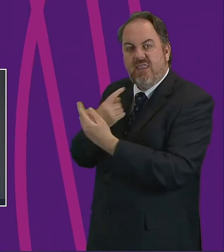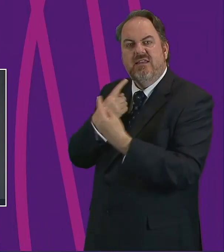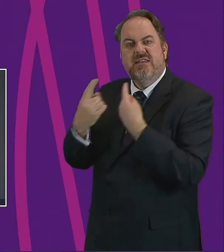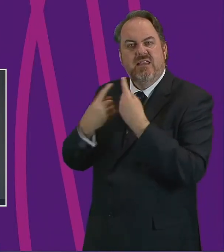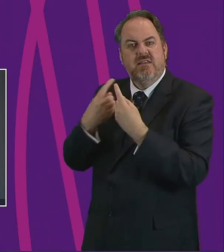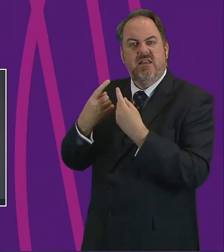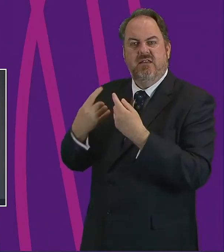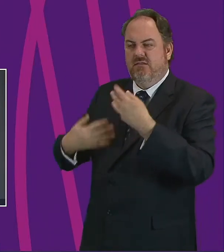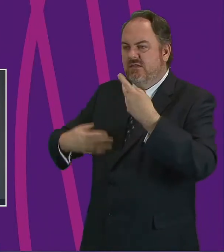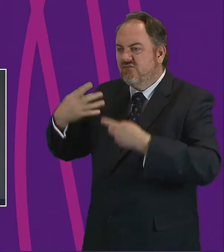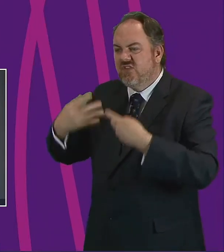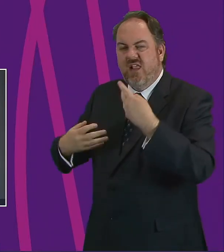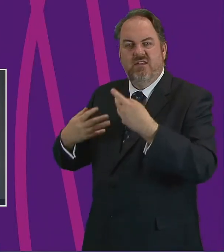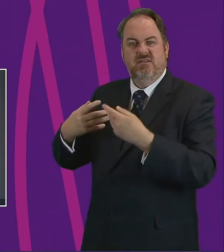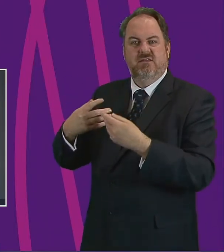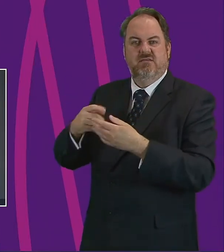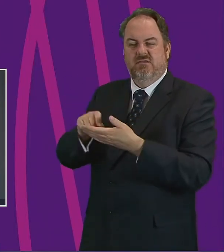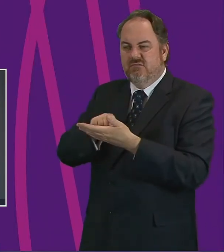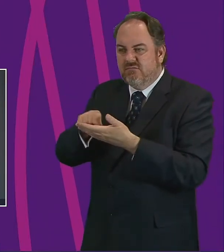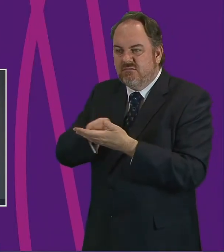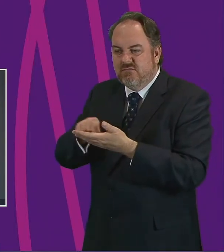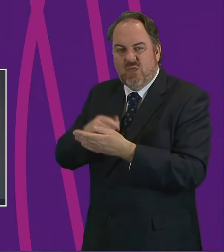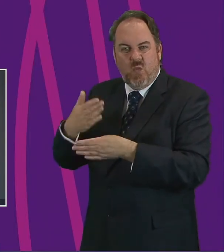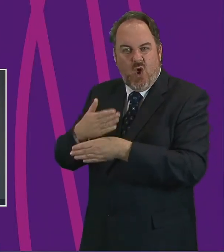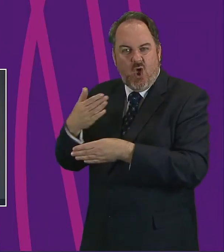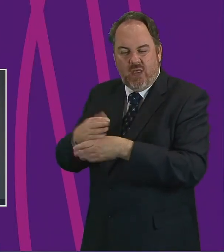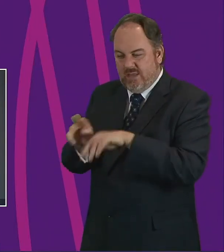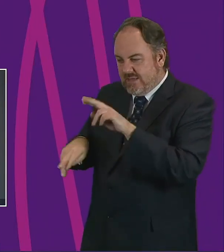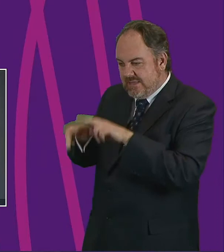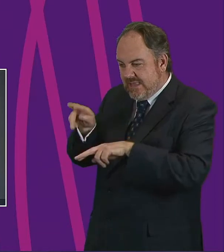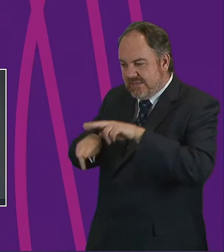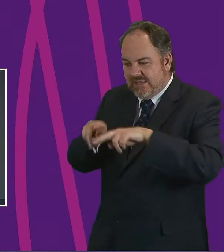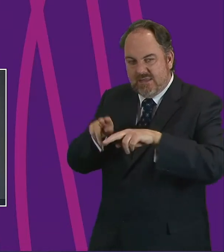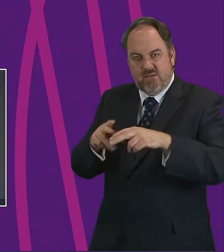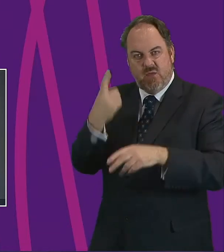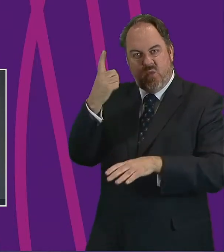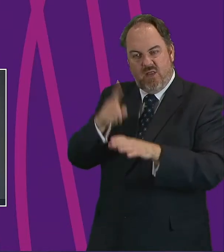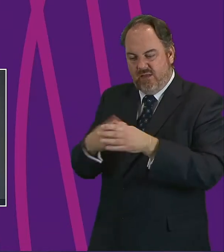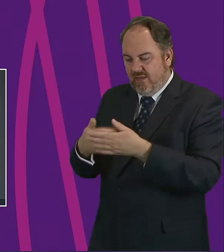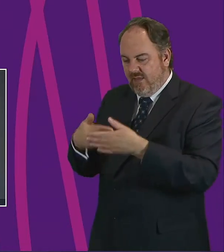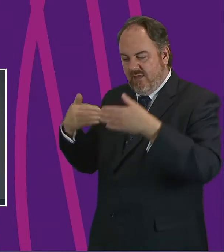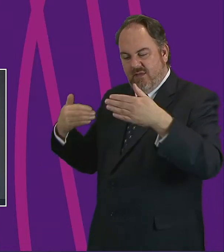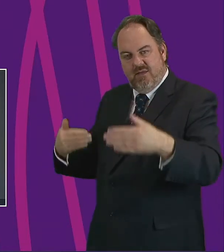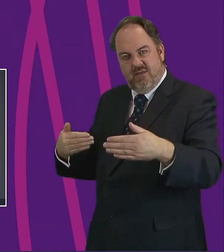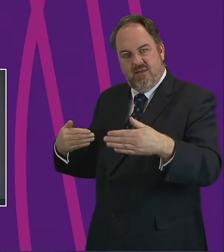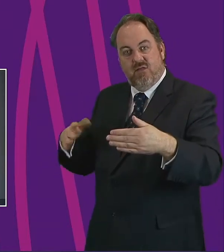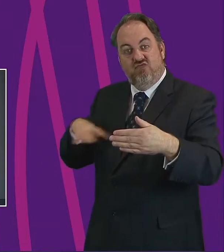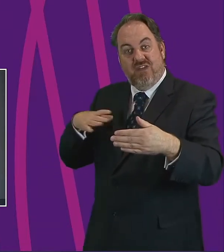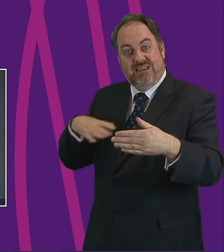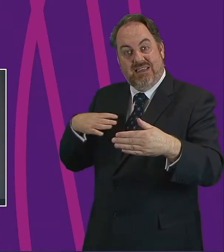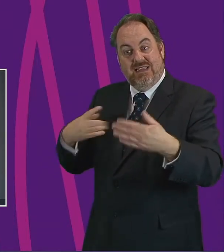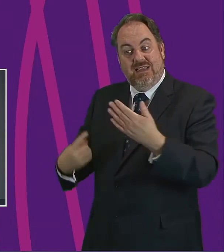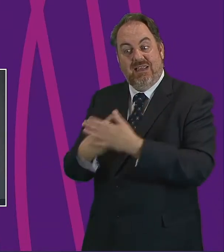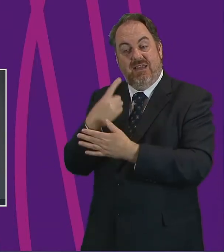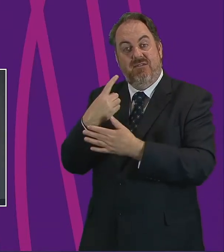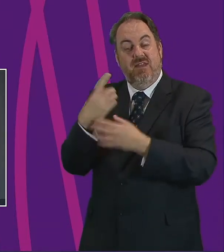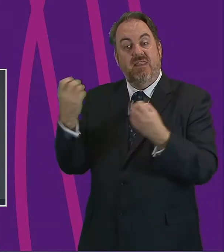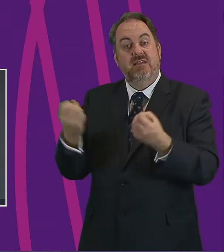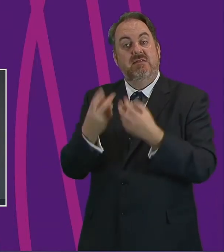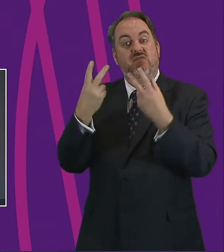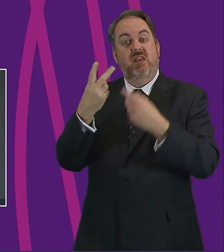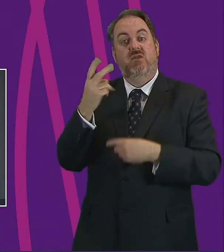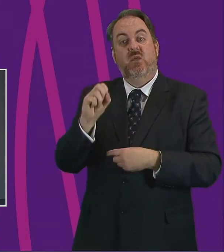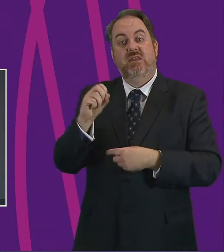the certification process that it may need to be in the spring of 2021. So that guidance will be available to